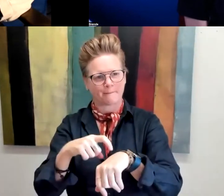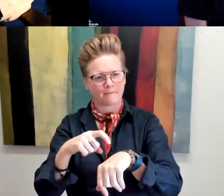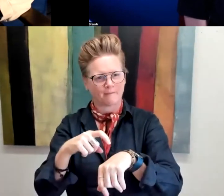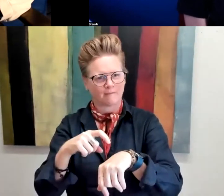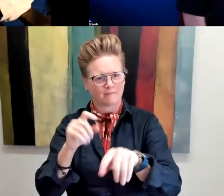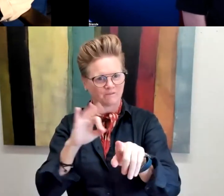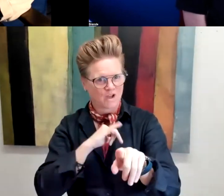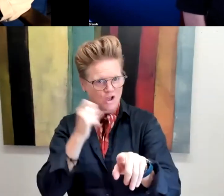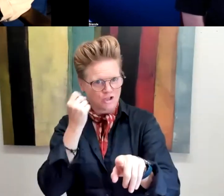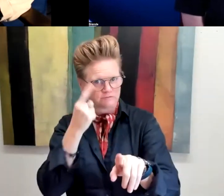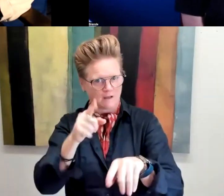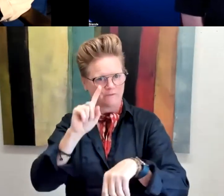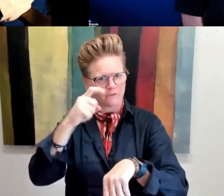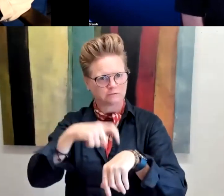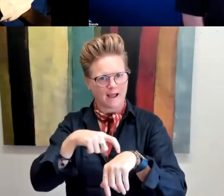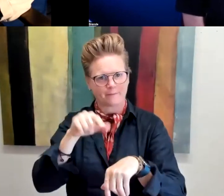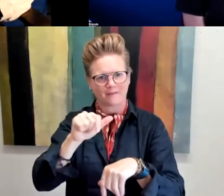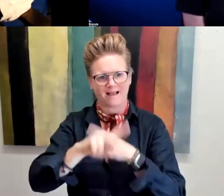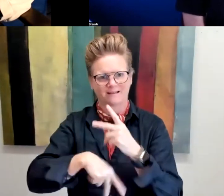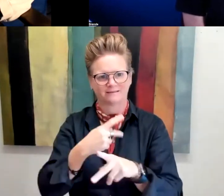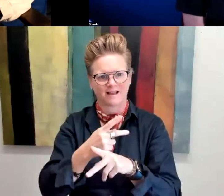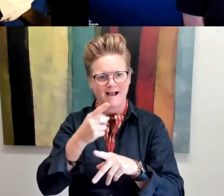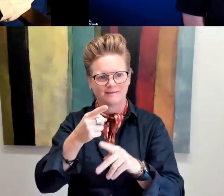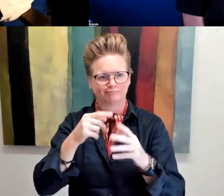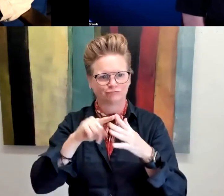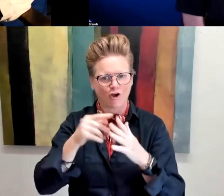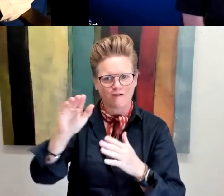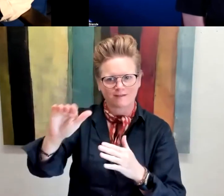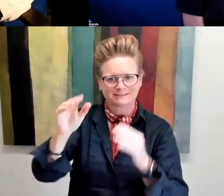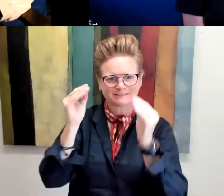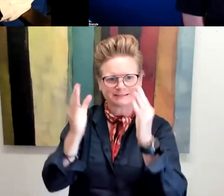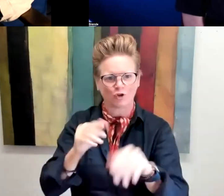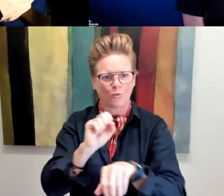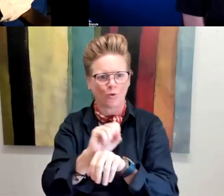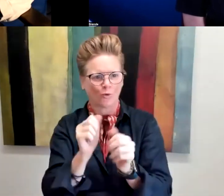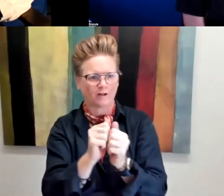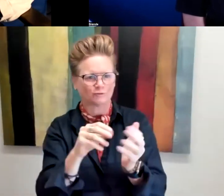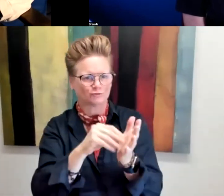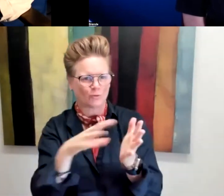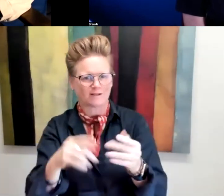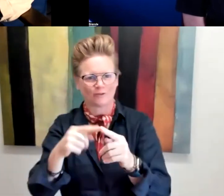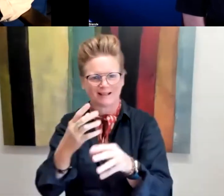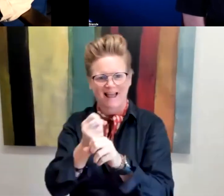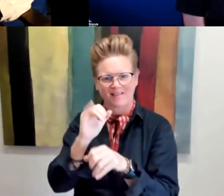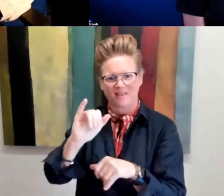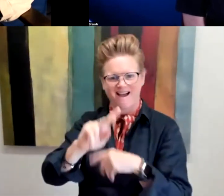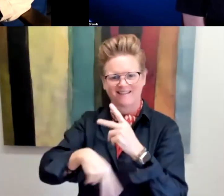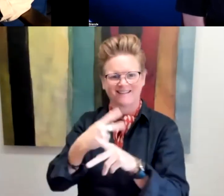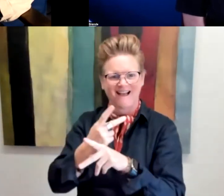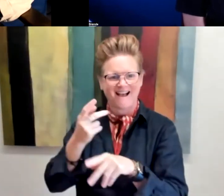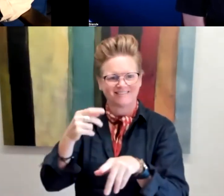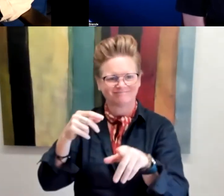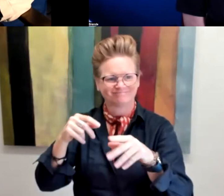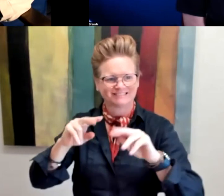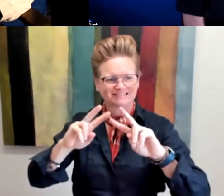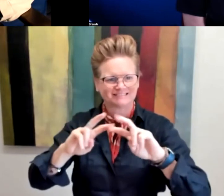Jack's saying, for the first time, if I understand, it's this kind of starting for the teachers to work with the